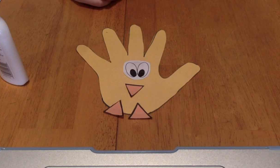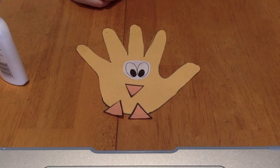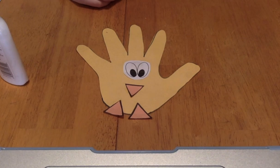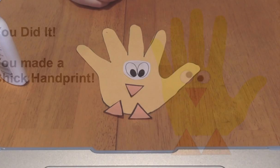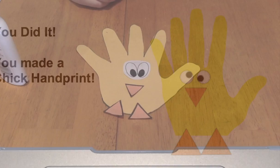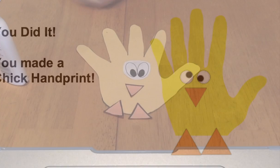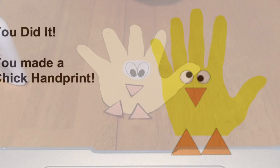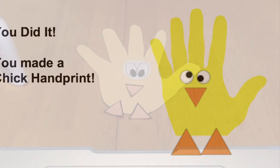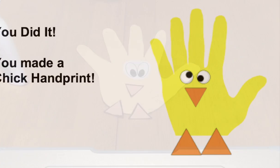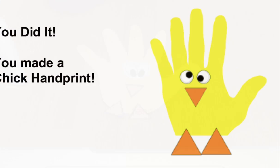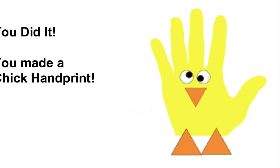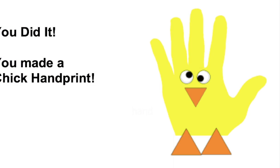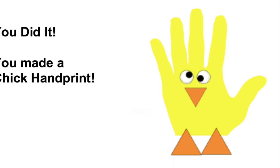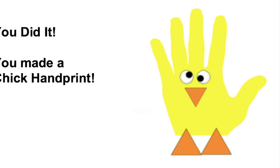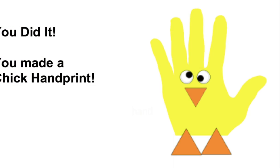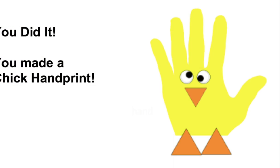true colors.